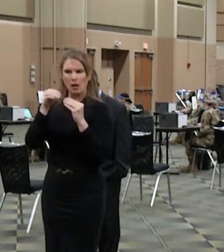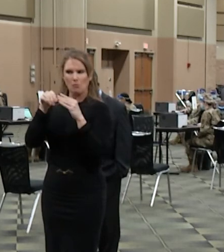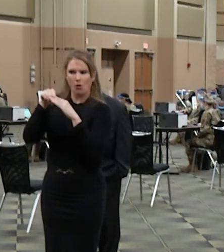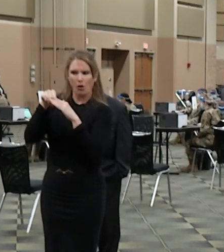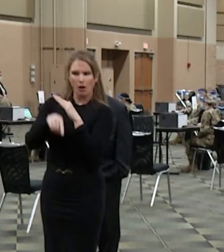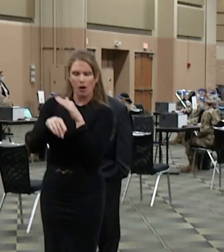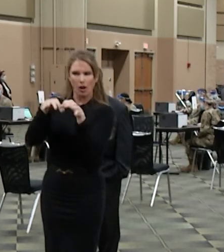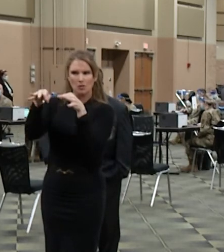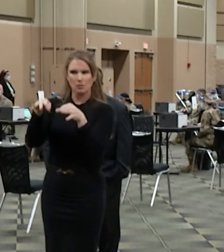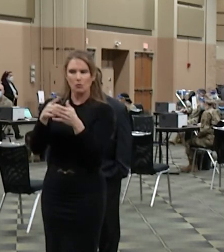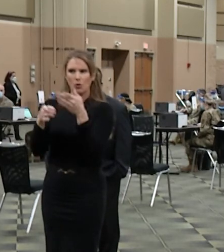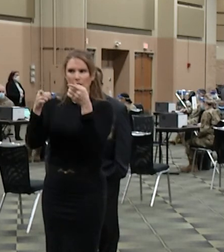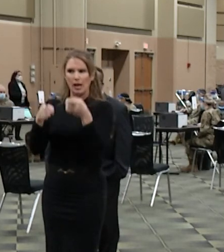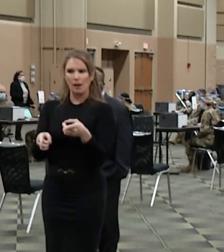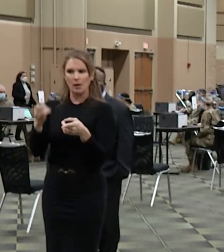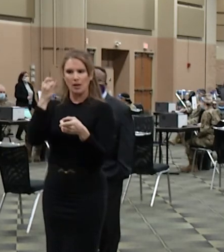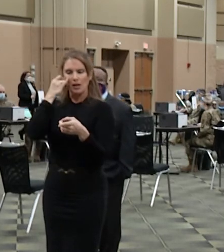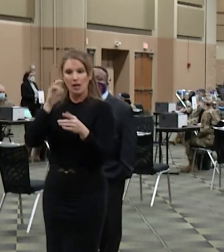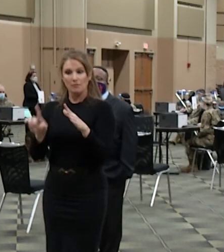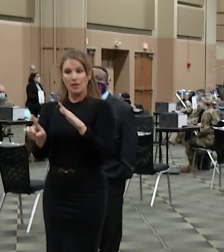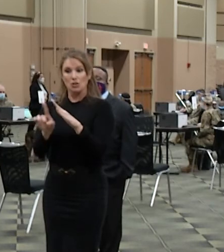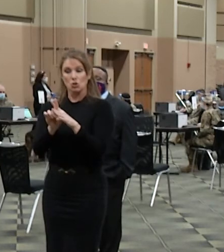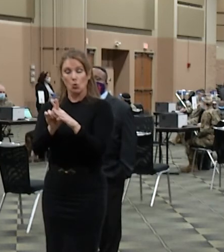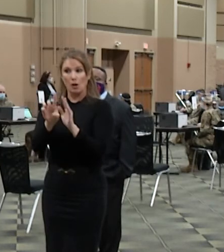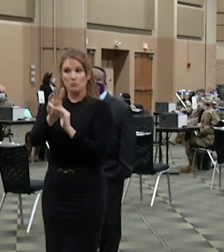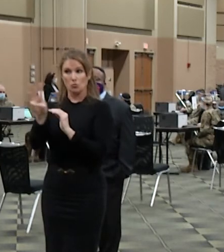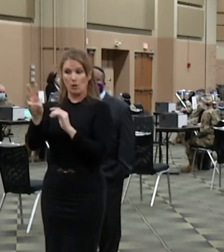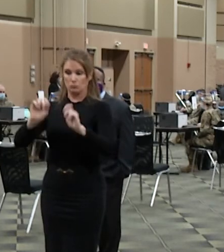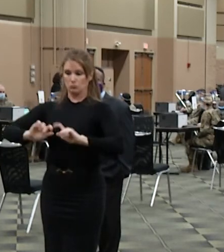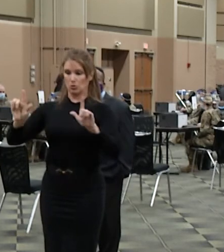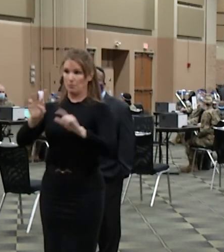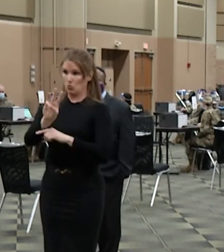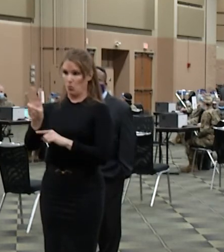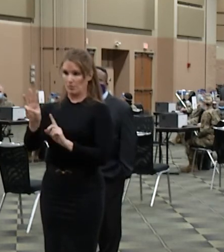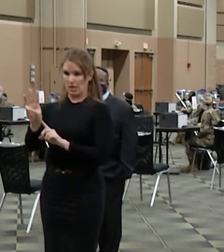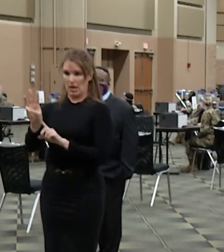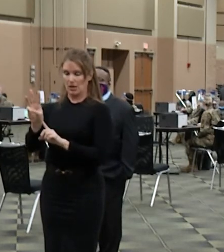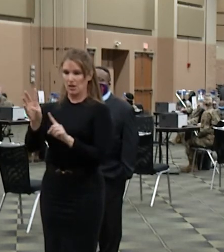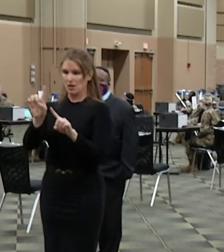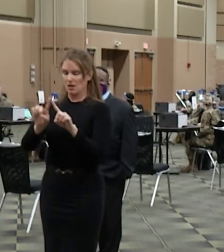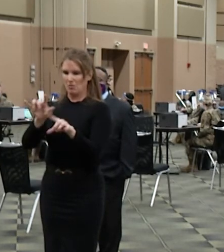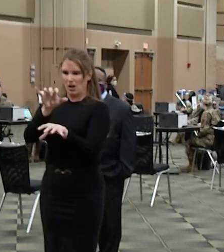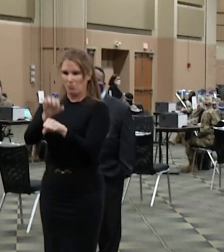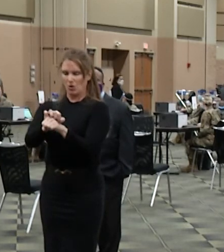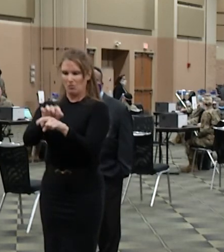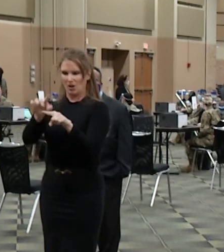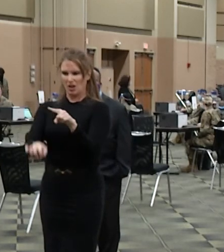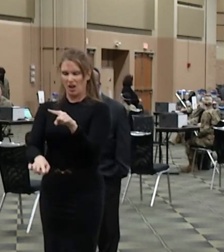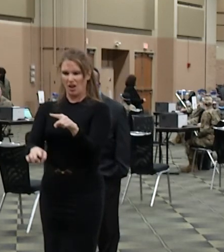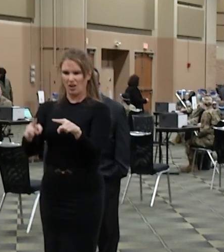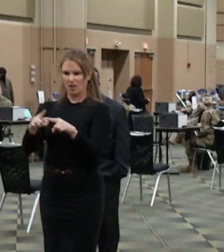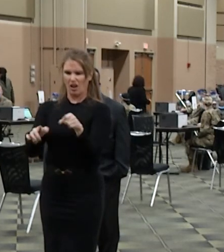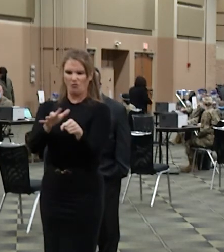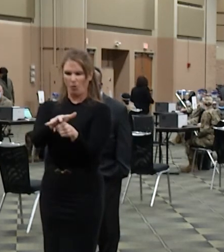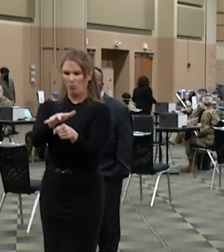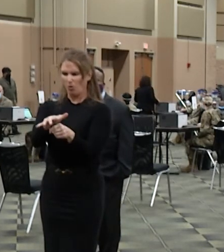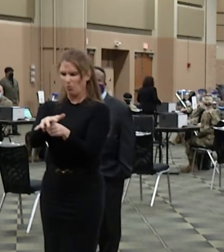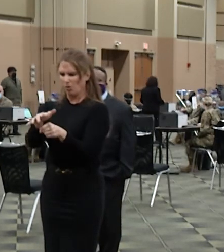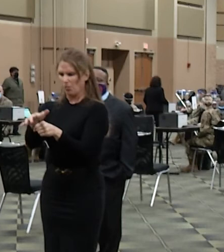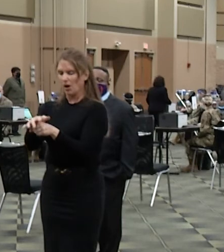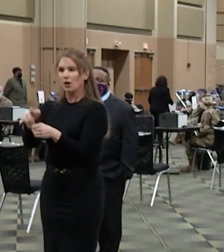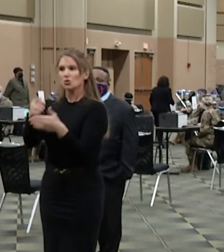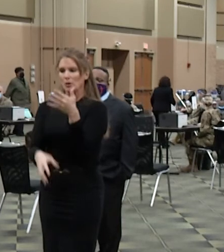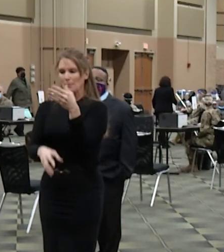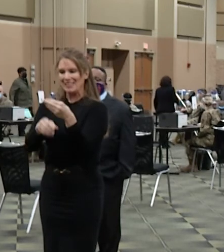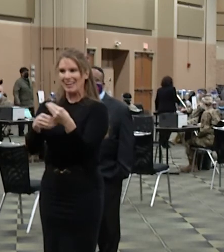explain what will happen if they go to your website, but then they're not able to get an appointment? What happens for them? Are they on a